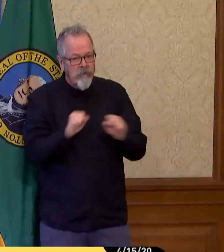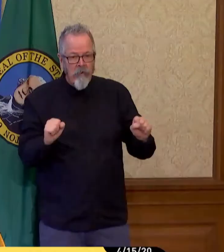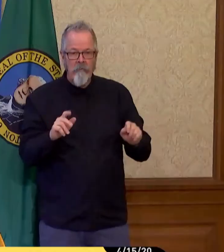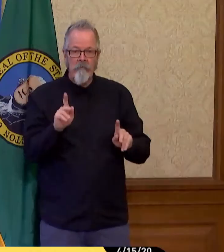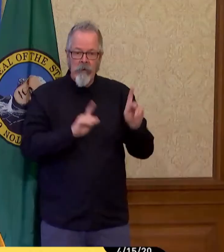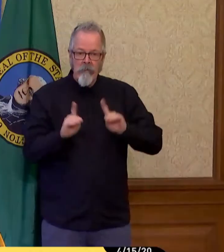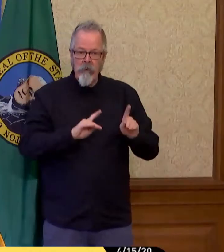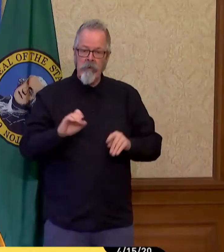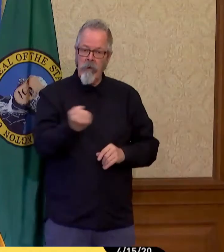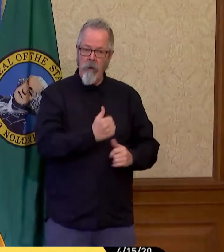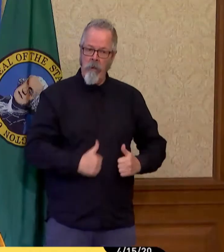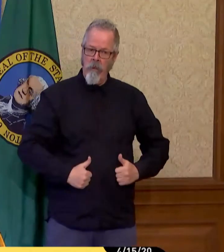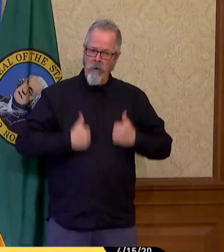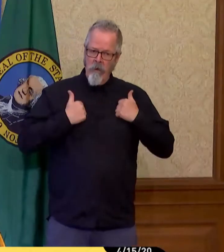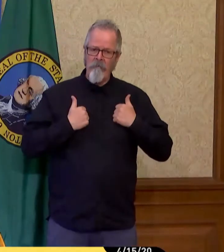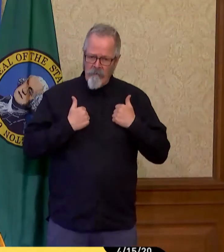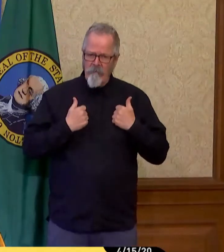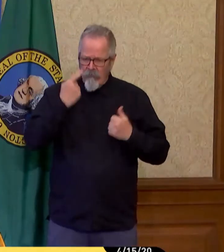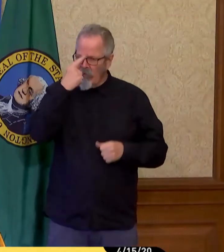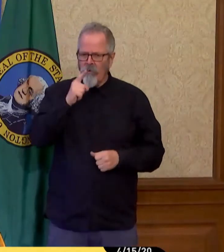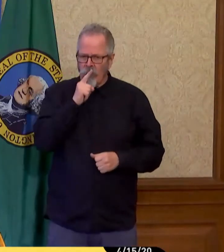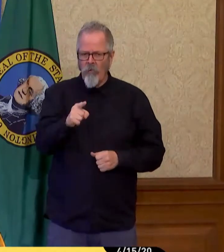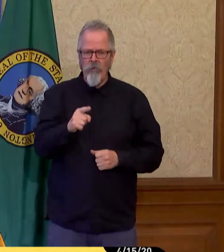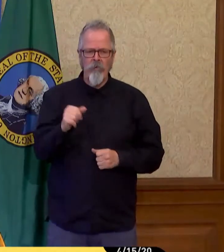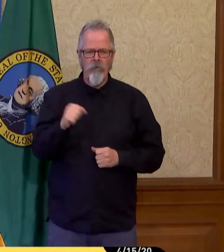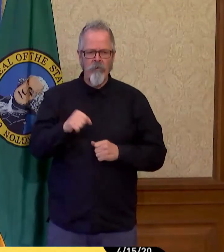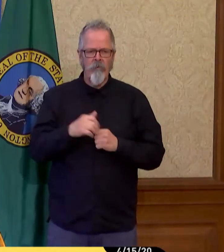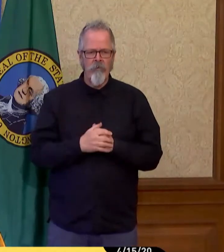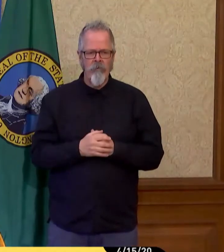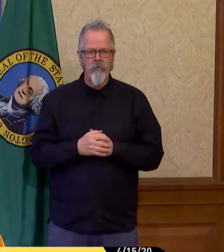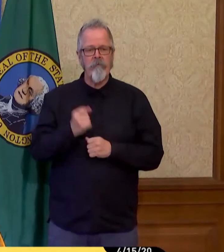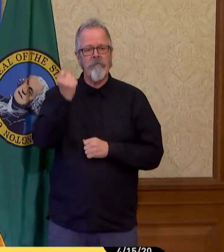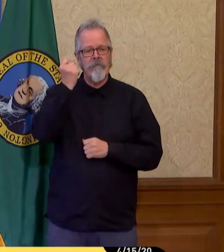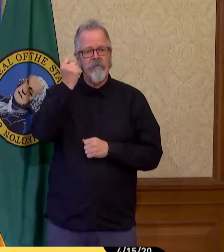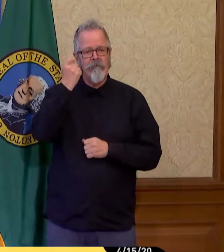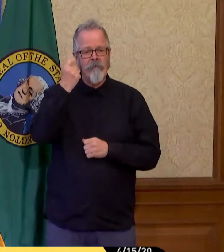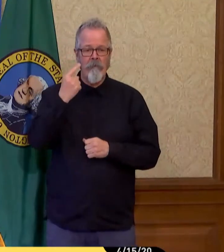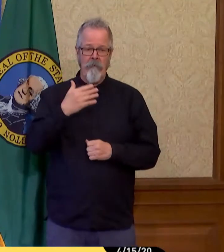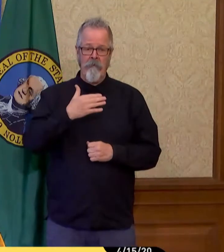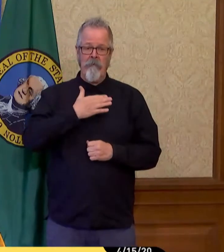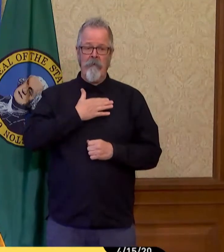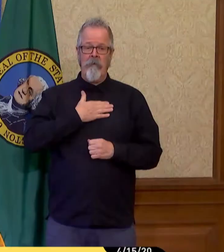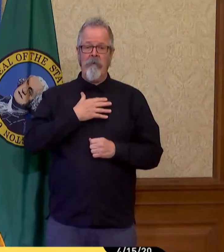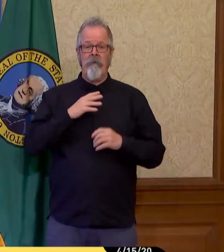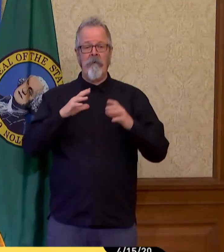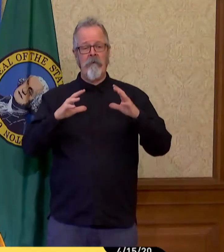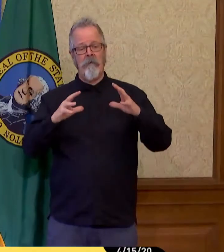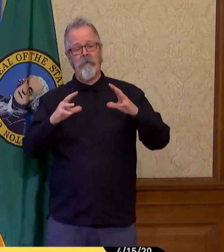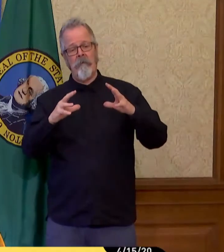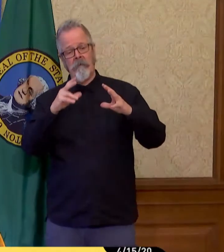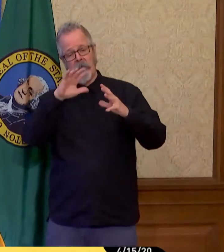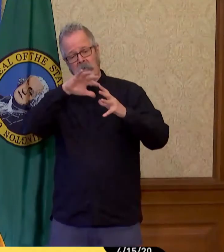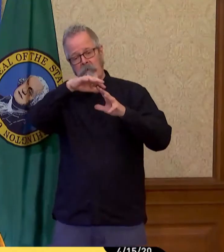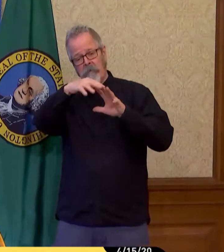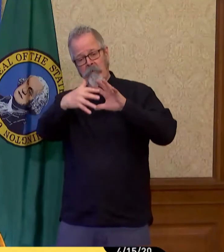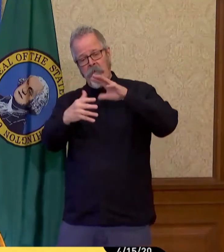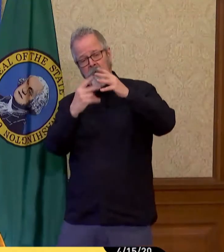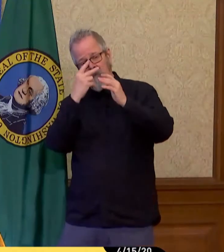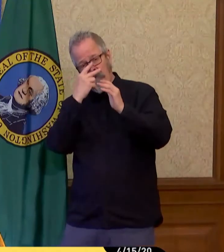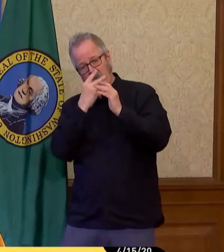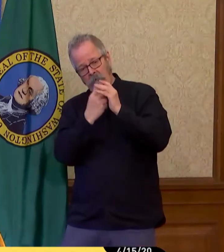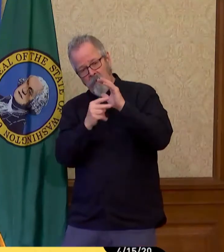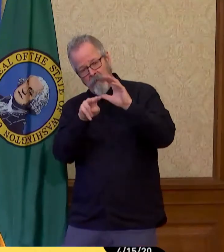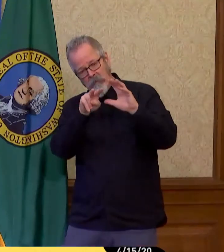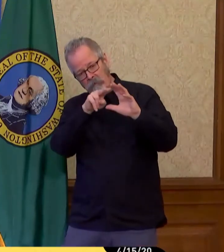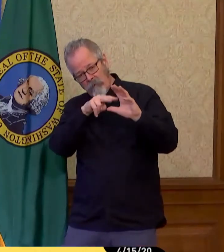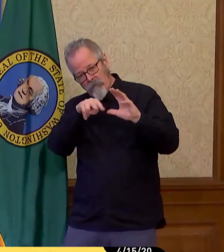crystal ball, I wish I had a crystal ball to answer when, why, what game, what day, what sport. Can't do that. If I could,